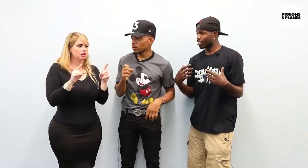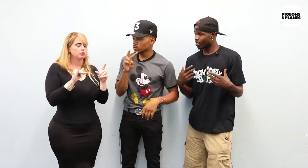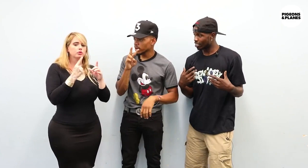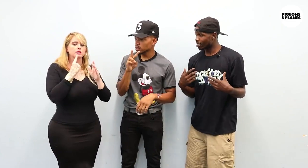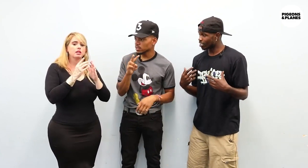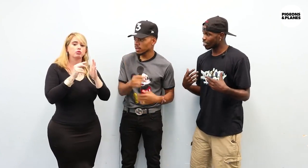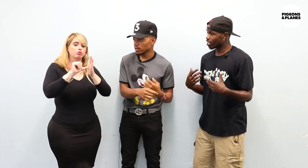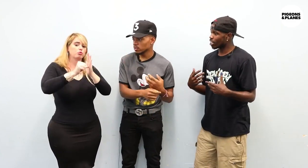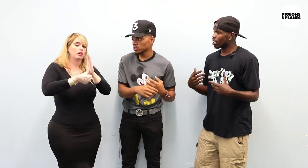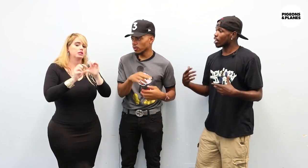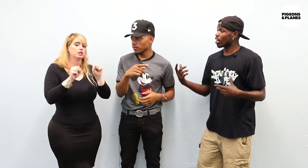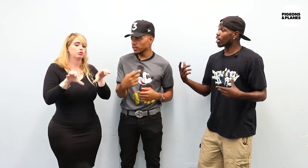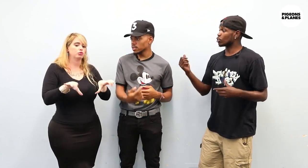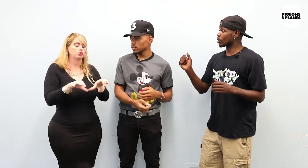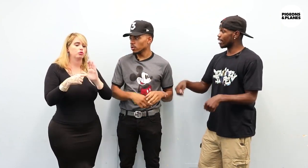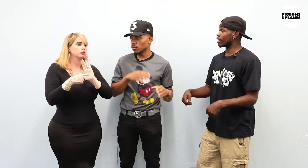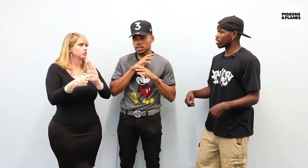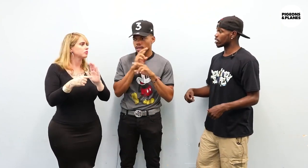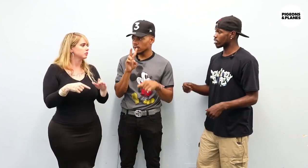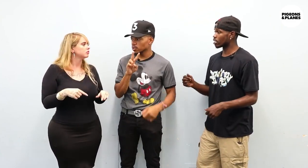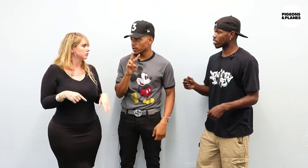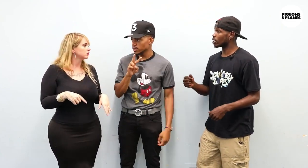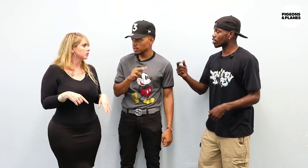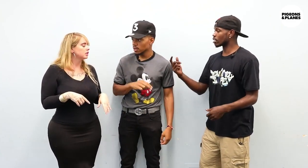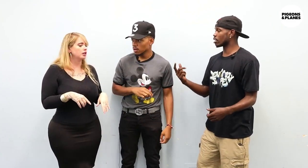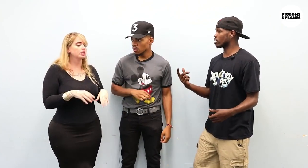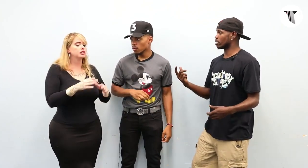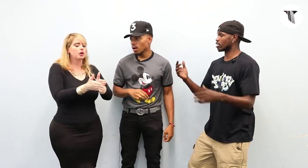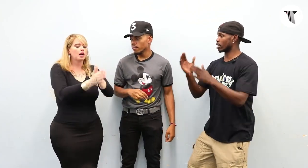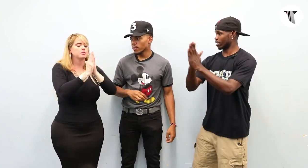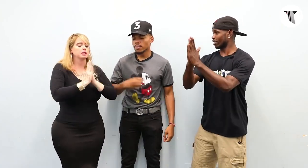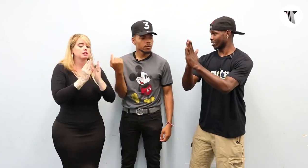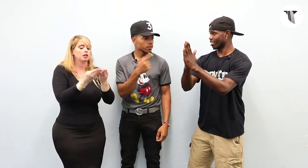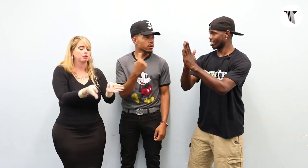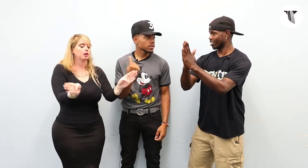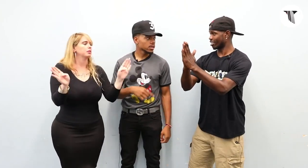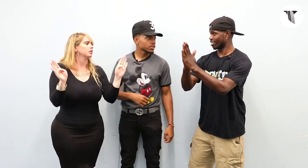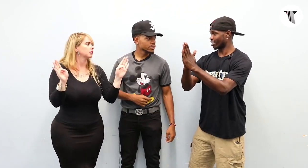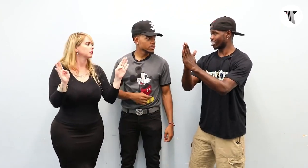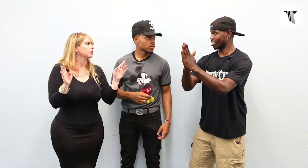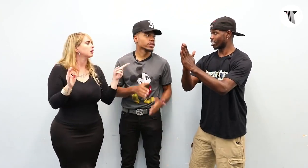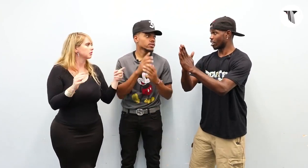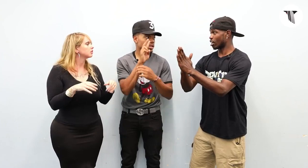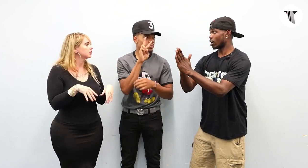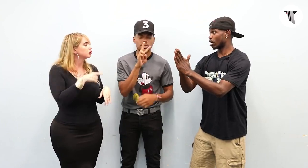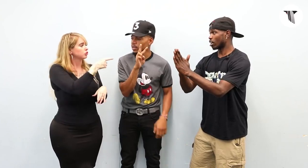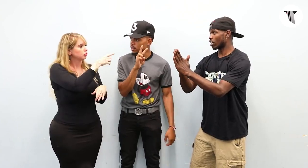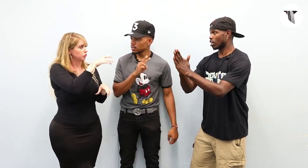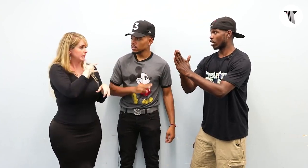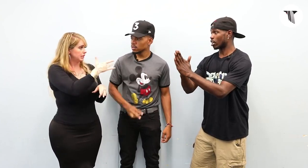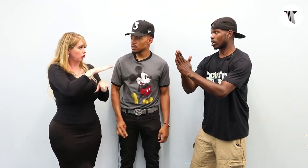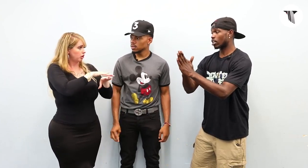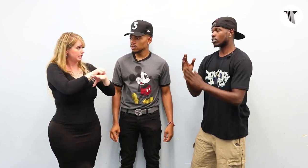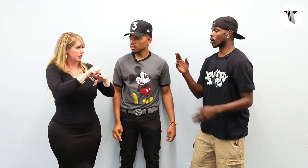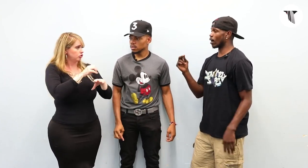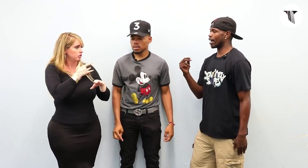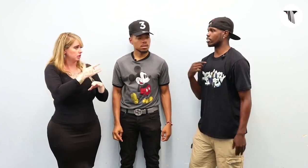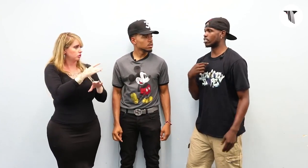it twice to like show emphasis, you or do you do the same thing twice? Good. It's like, I mean, when we're on stage, do you guys do the same thing twice? No, I actually